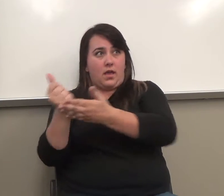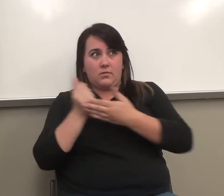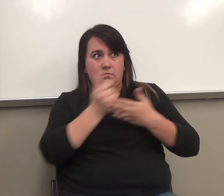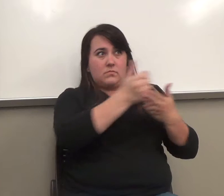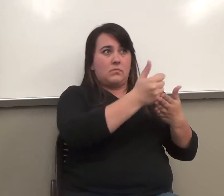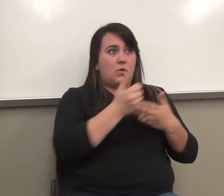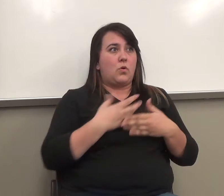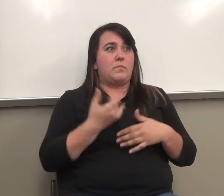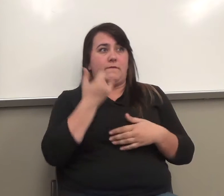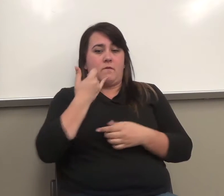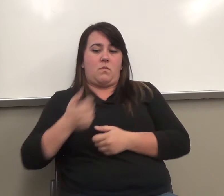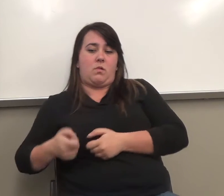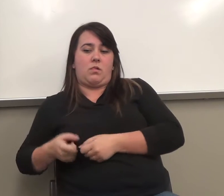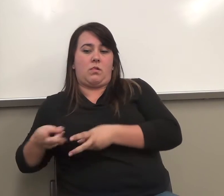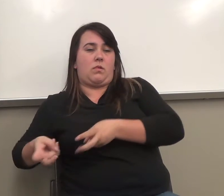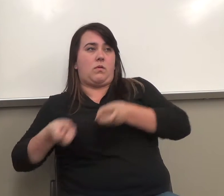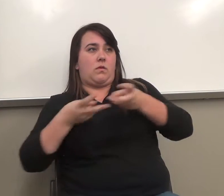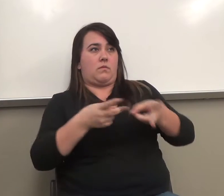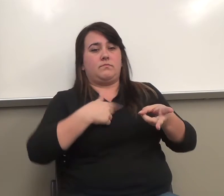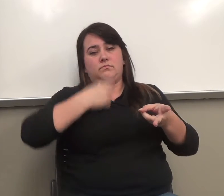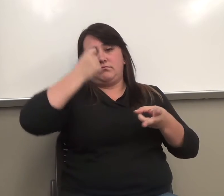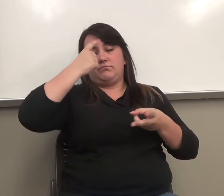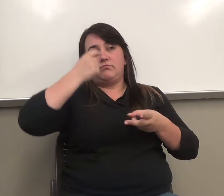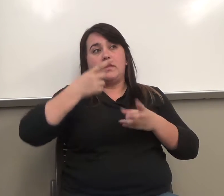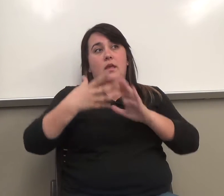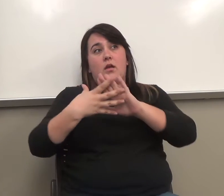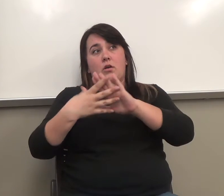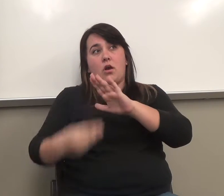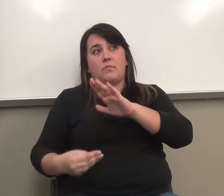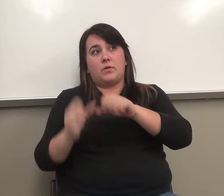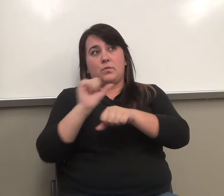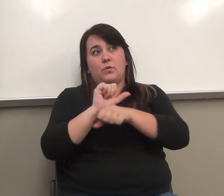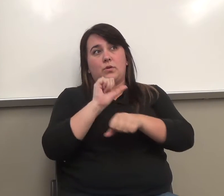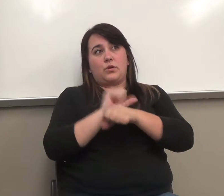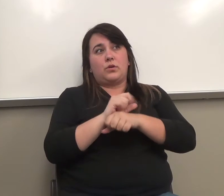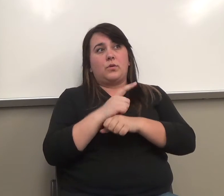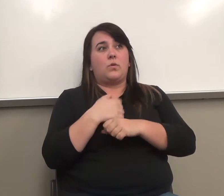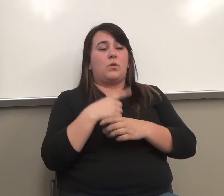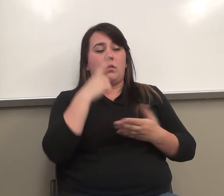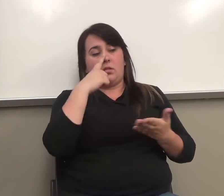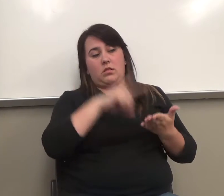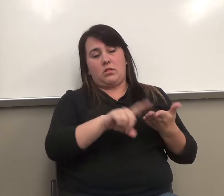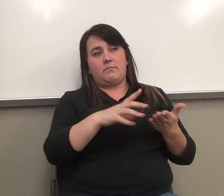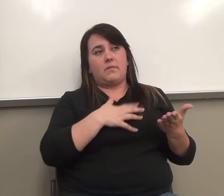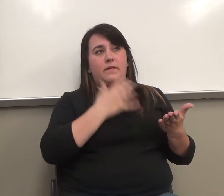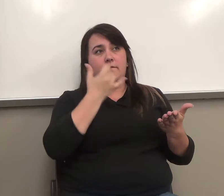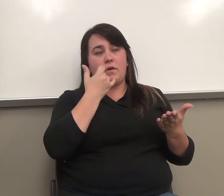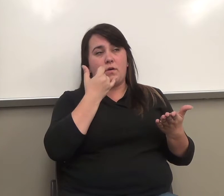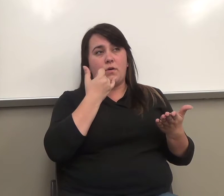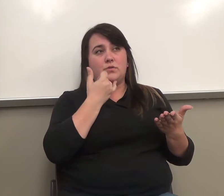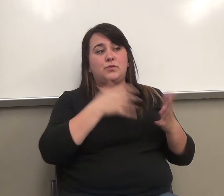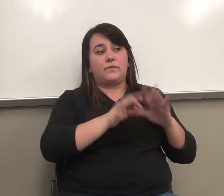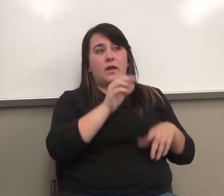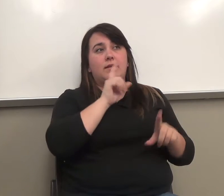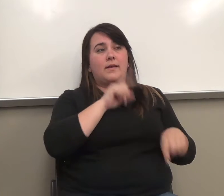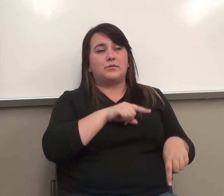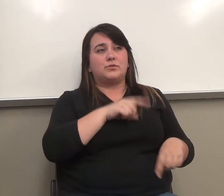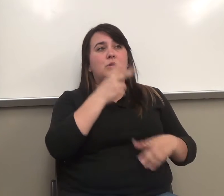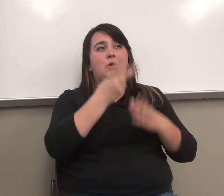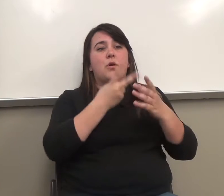phone. I understand that copying from a classmate and consulting a cell phone to find answers are both forms of plagiarism,